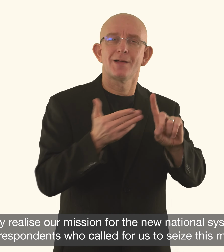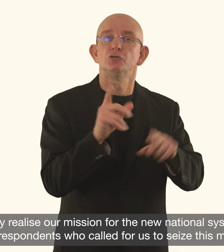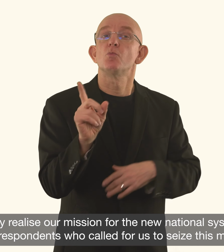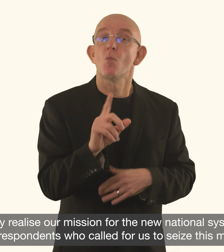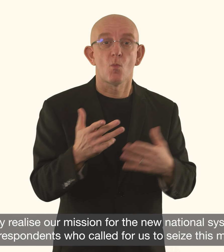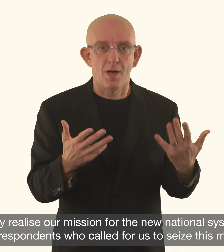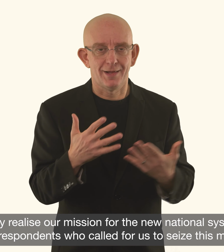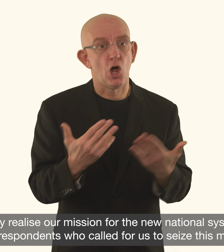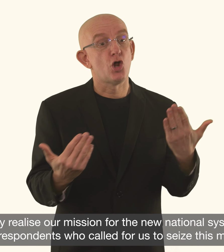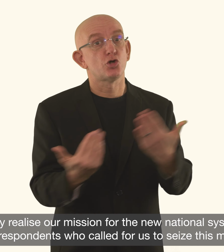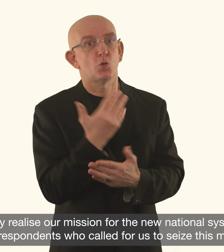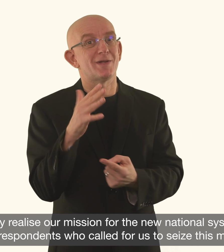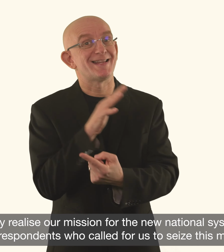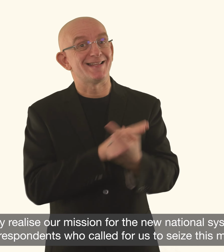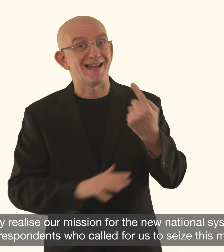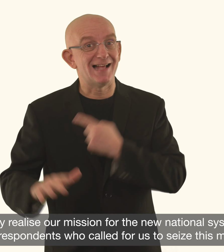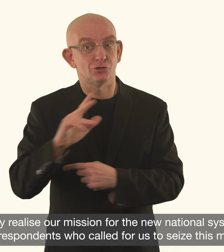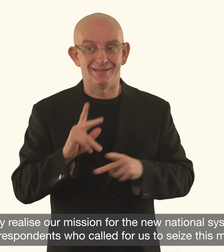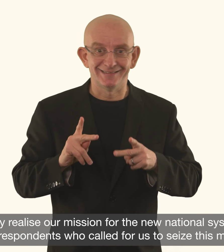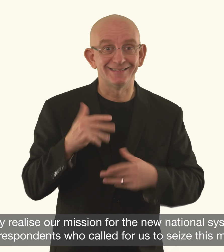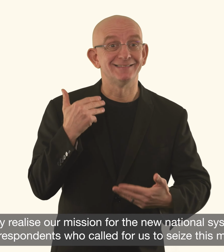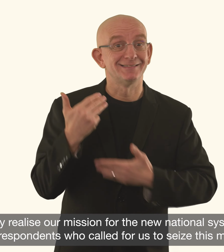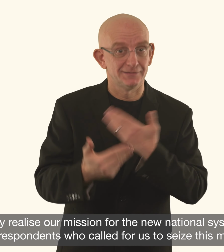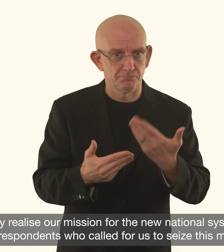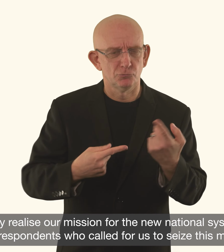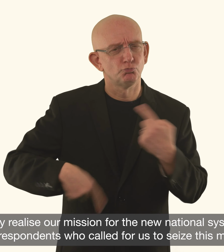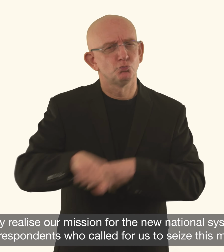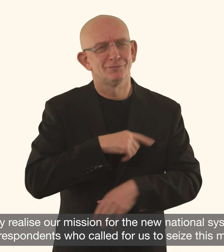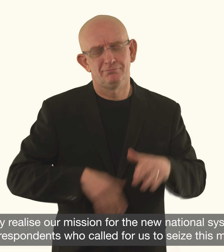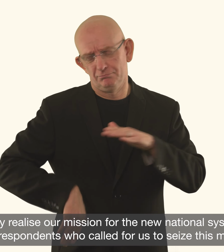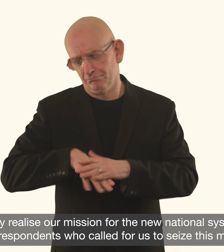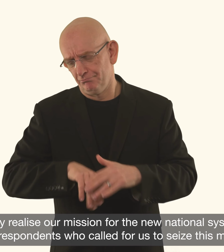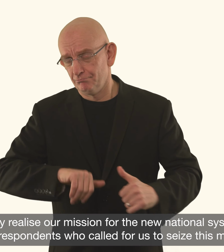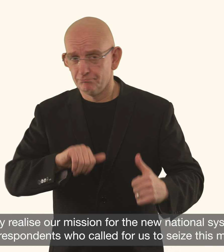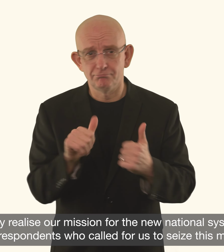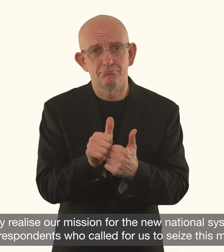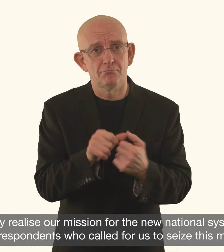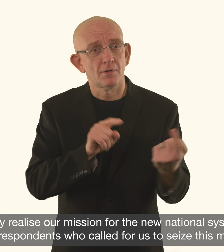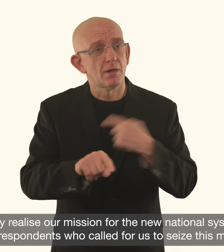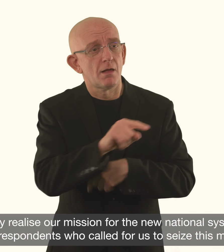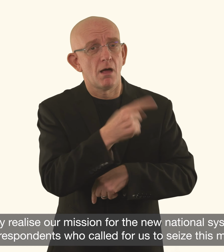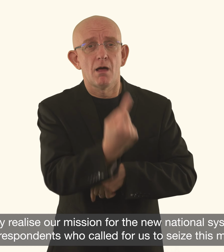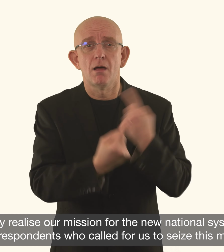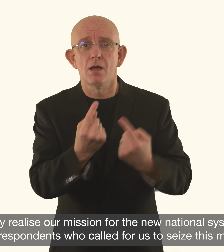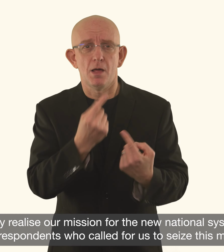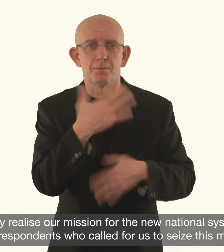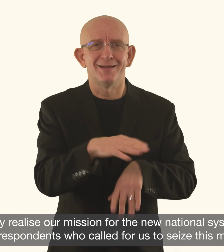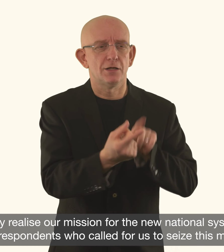To fully realise our mission for the new national system. We agree with those respondents who called for us to seize this moment